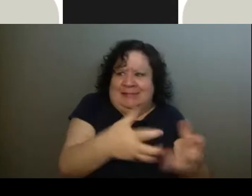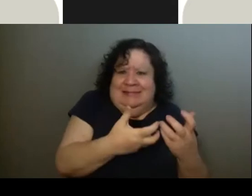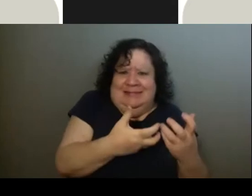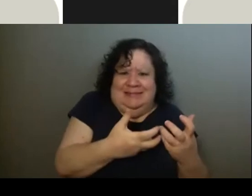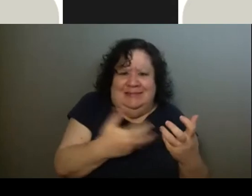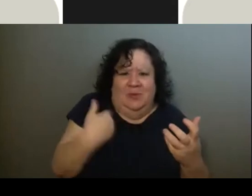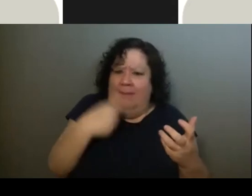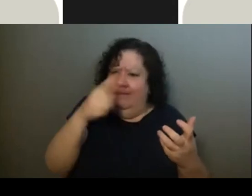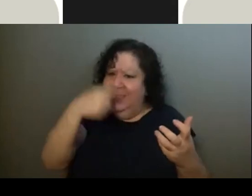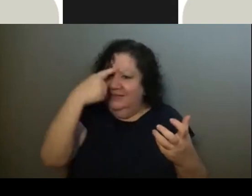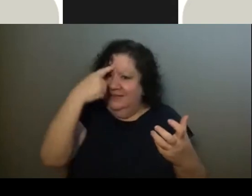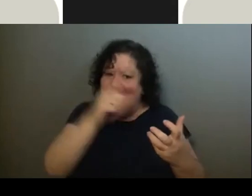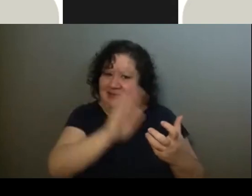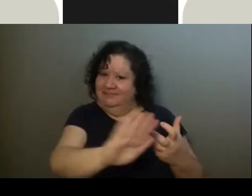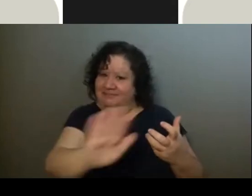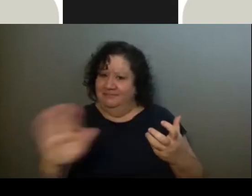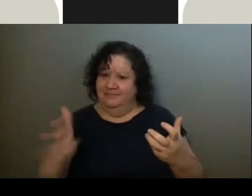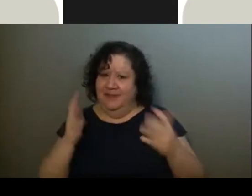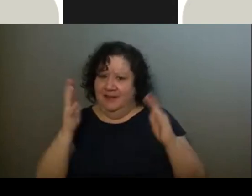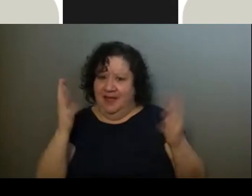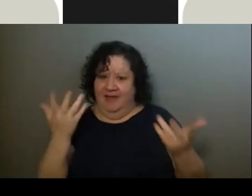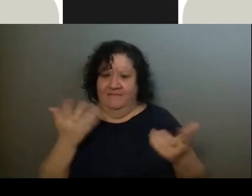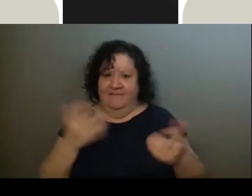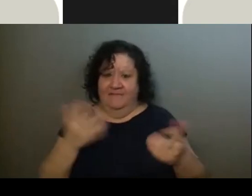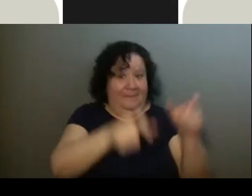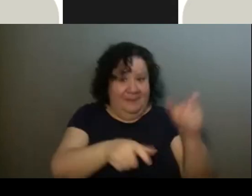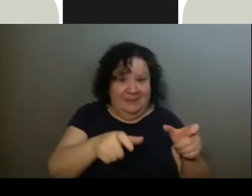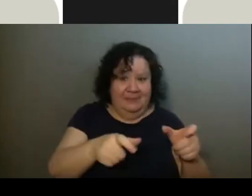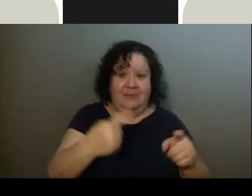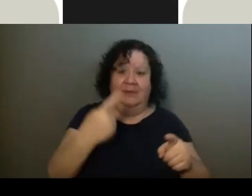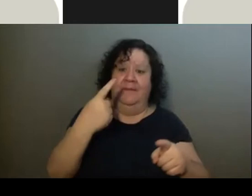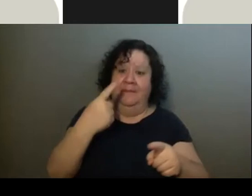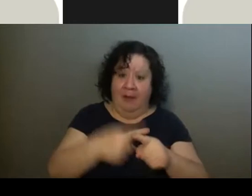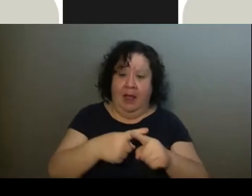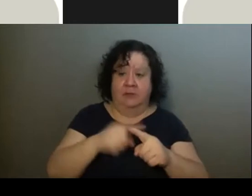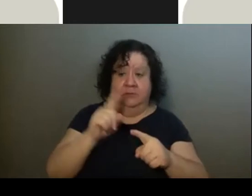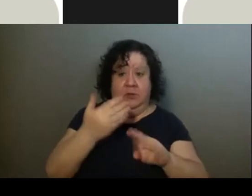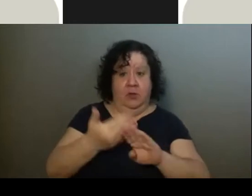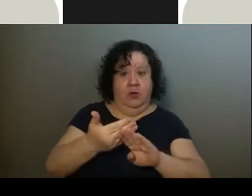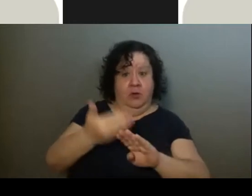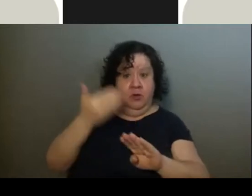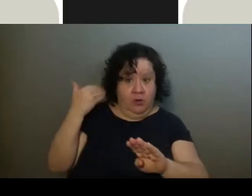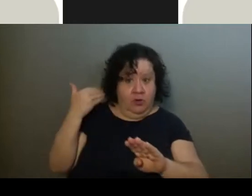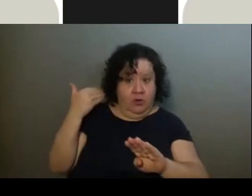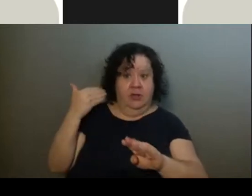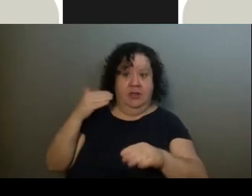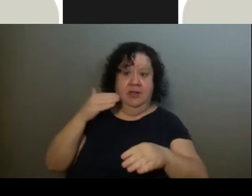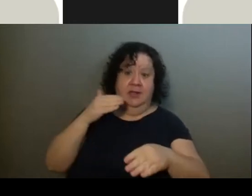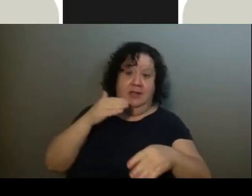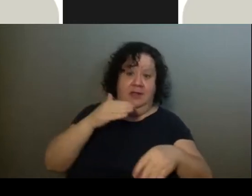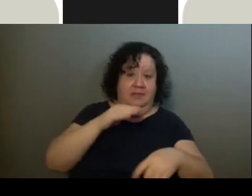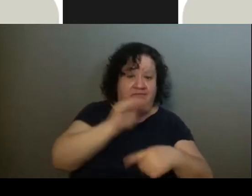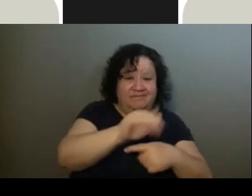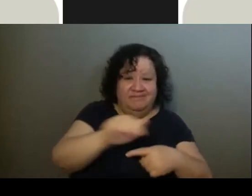system, the way it's done, so that there is a more lead time, which will then contribute to the